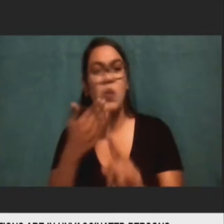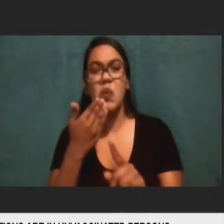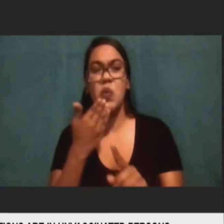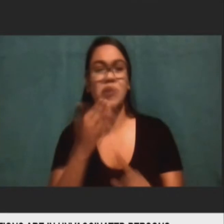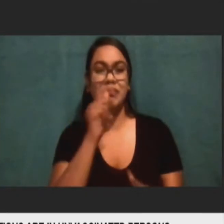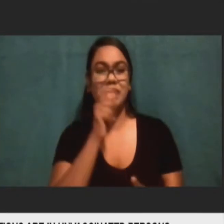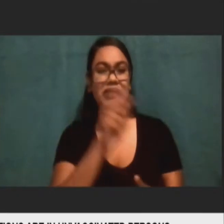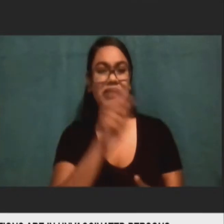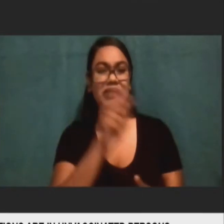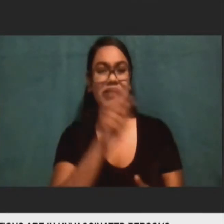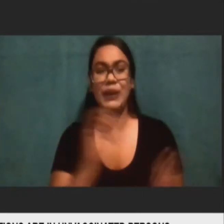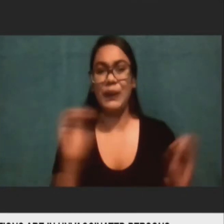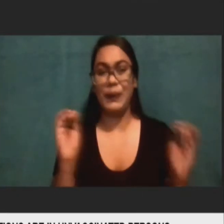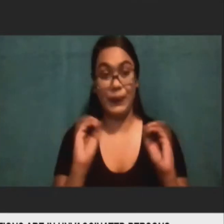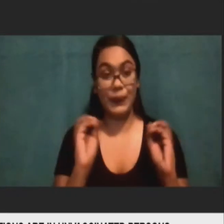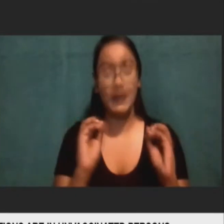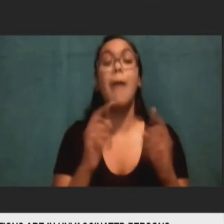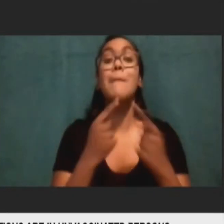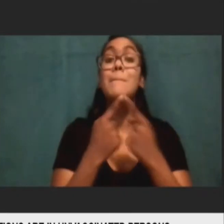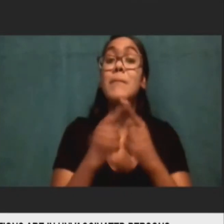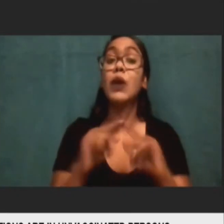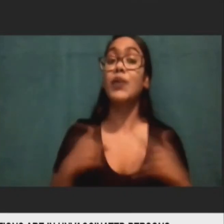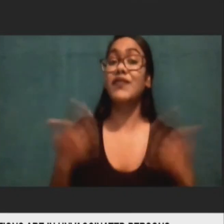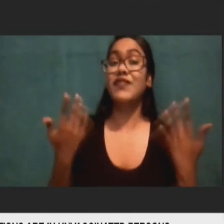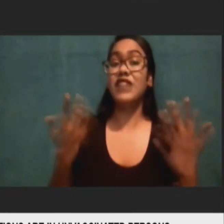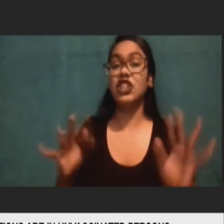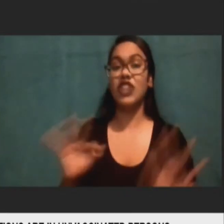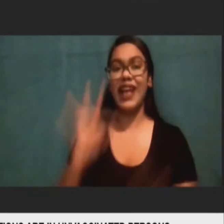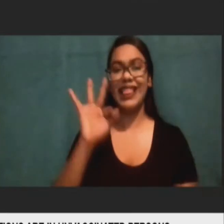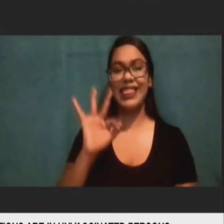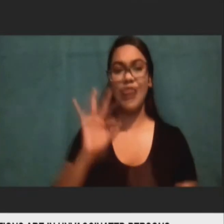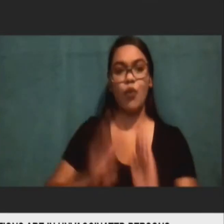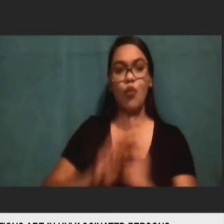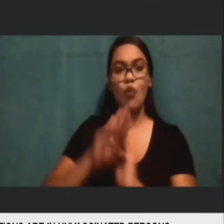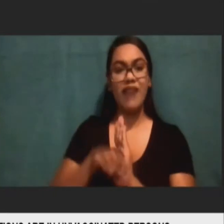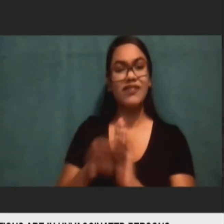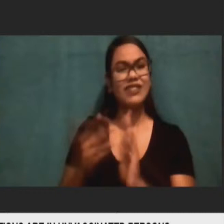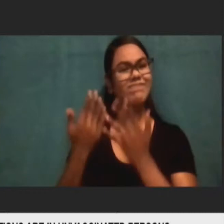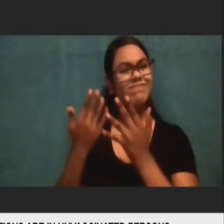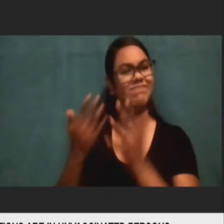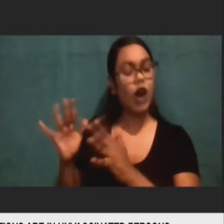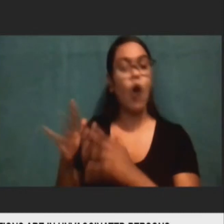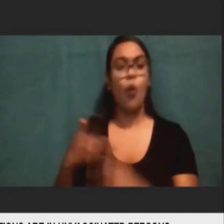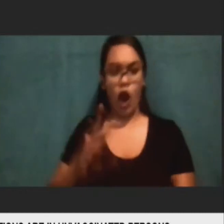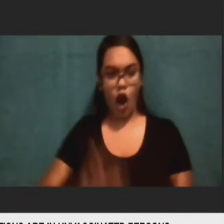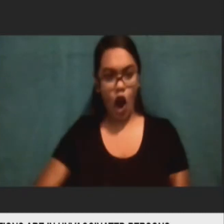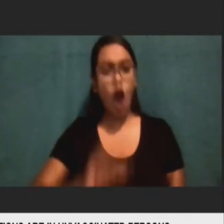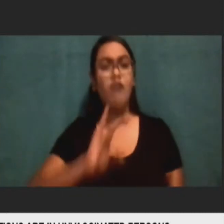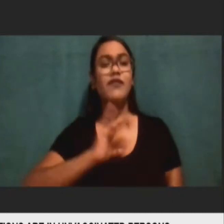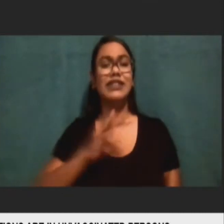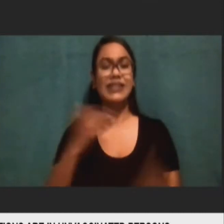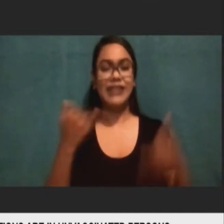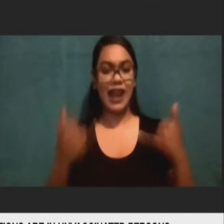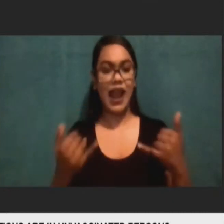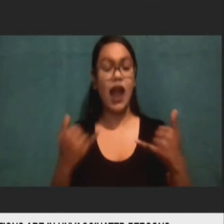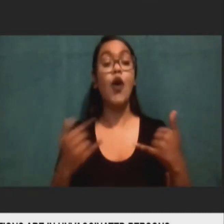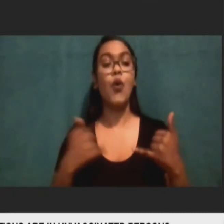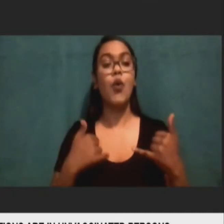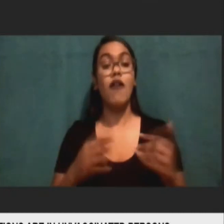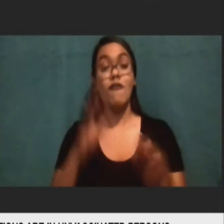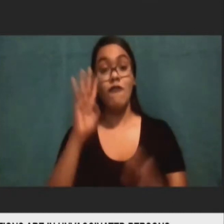waves, and we're confident that we will go through the 4th wave, and we will make appropriate decision in